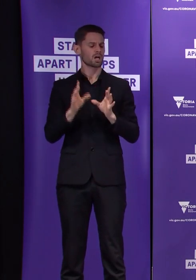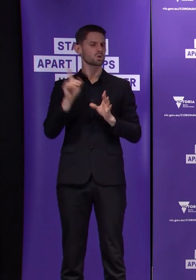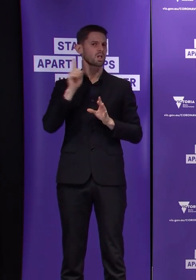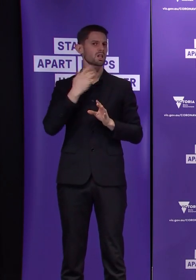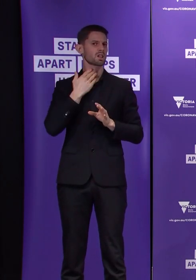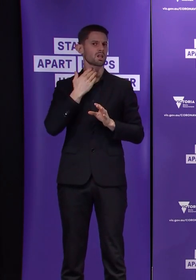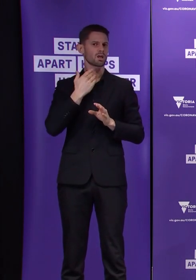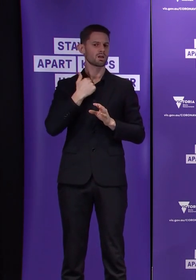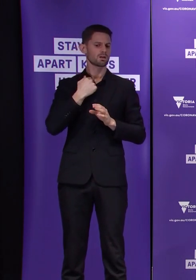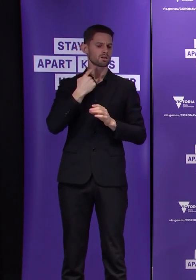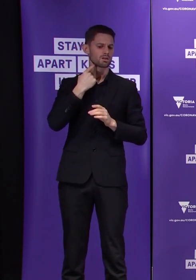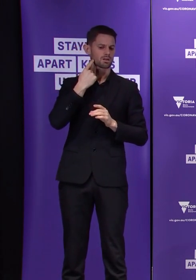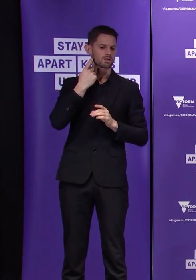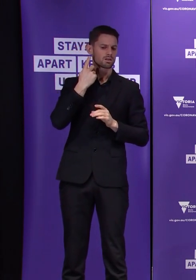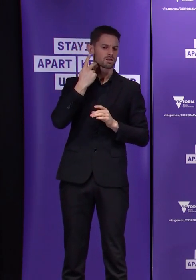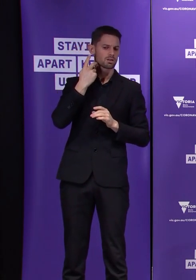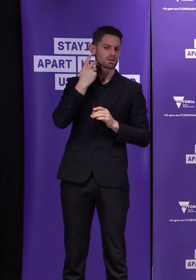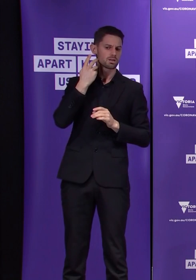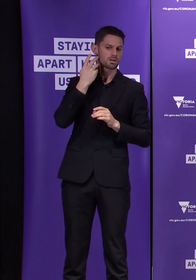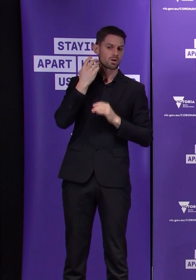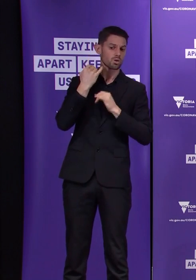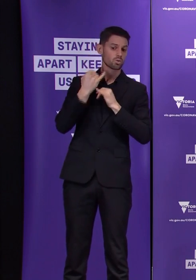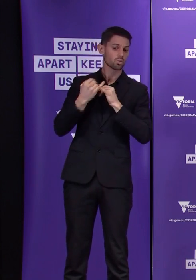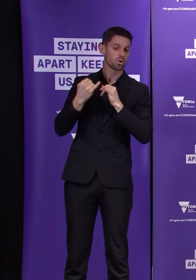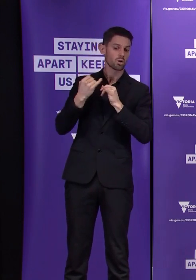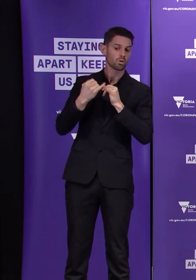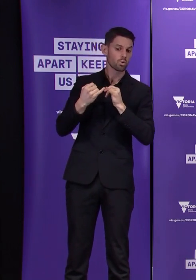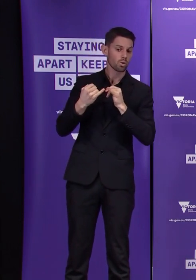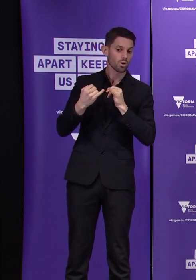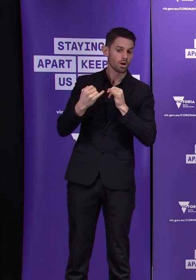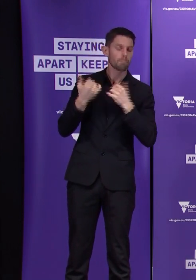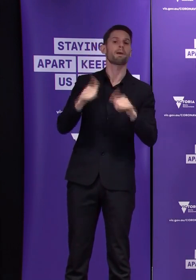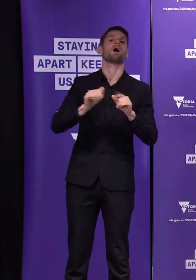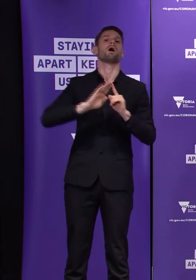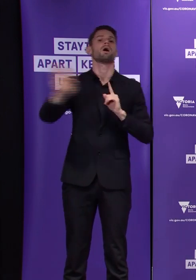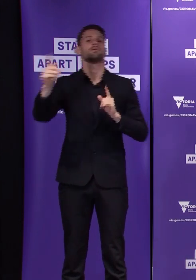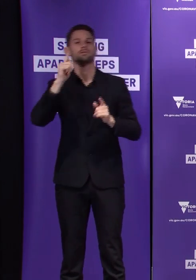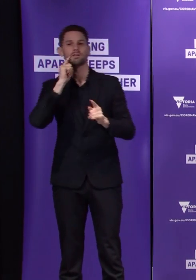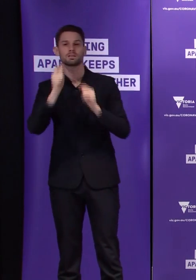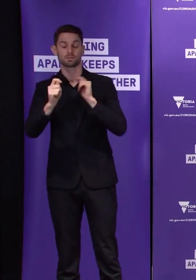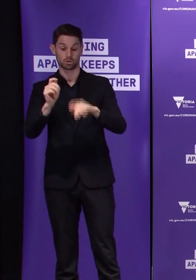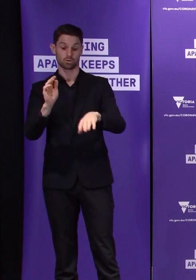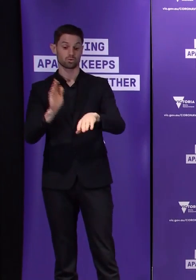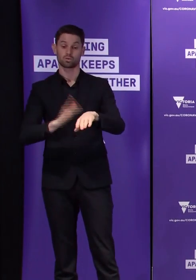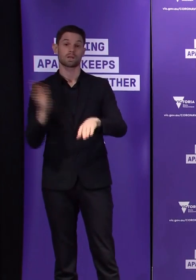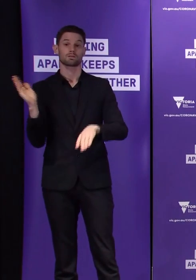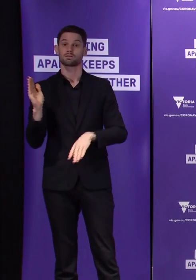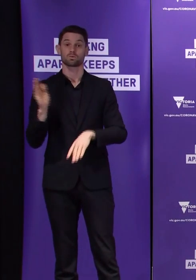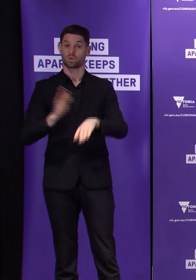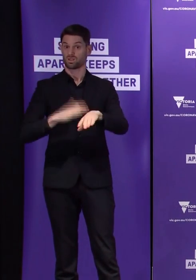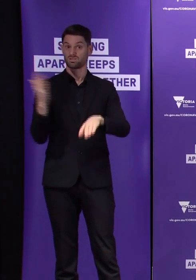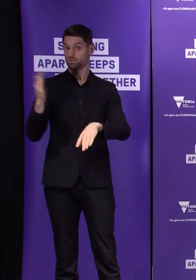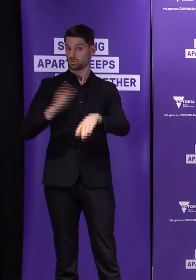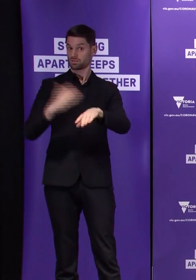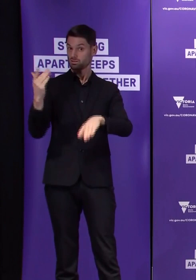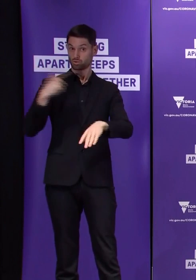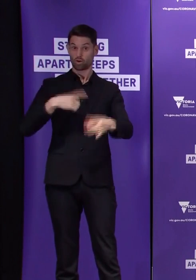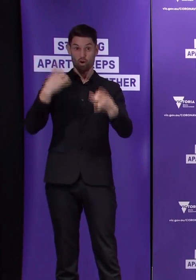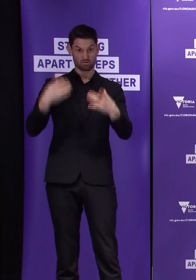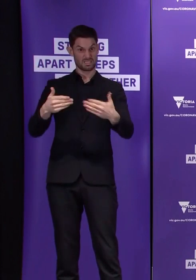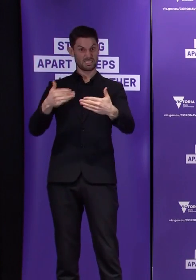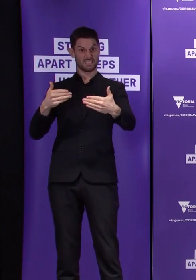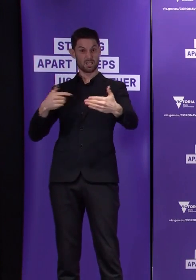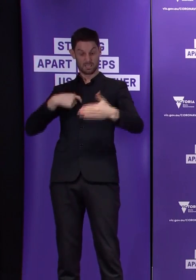get worse, then you say, oh, right, I better go and get tested. The height of your infectivity can